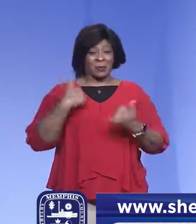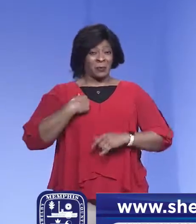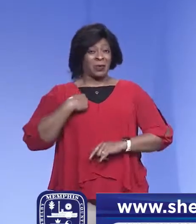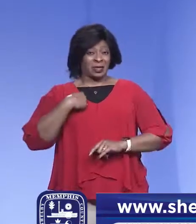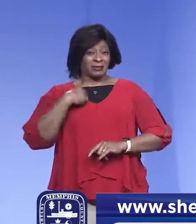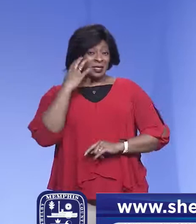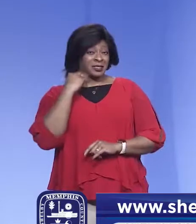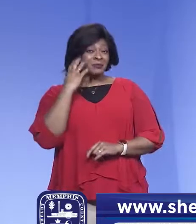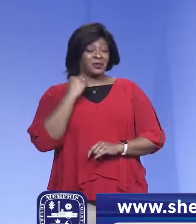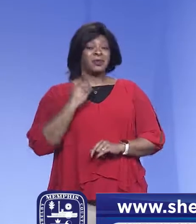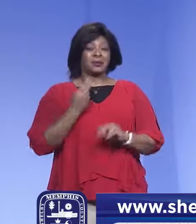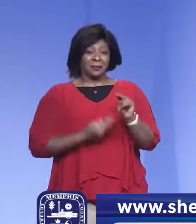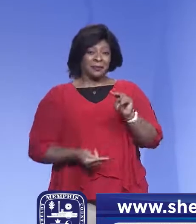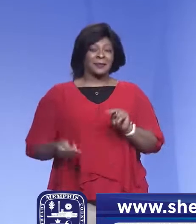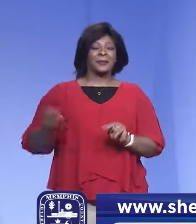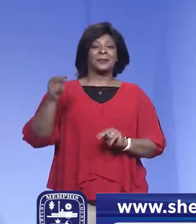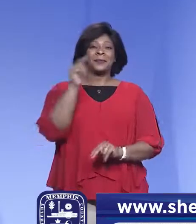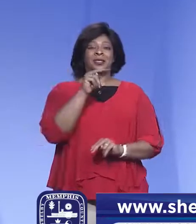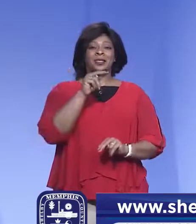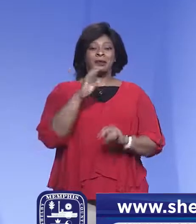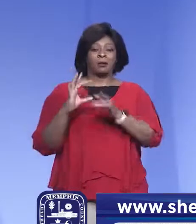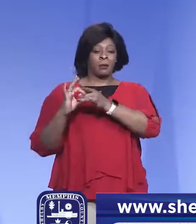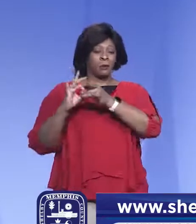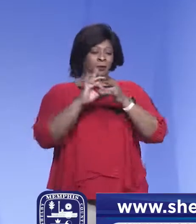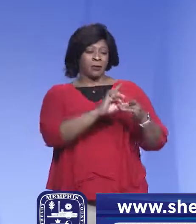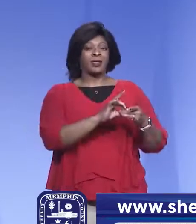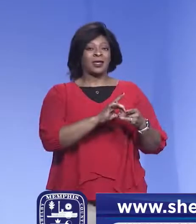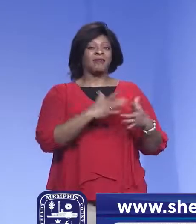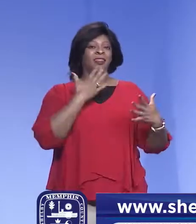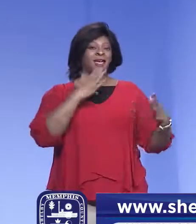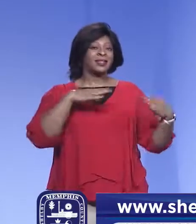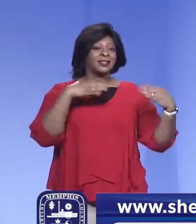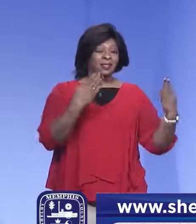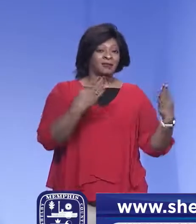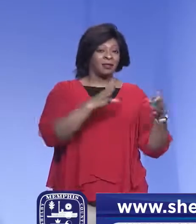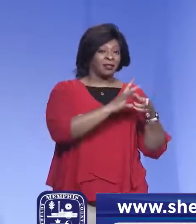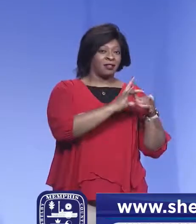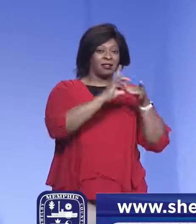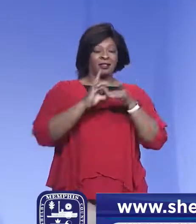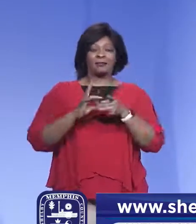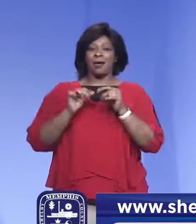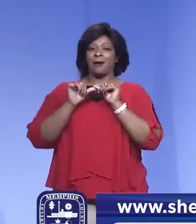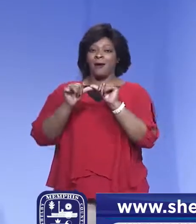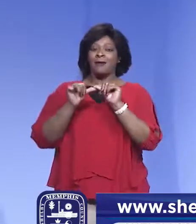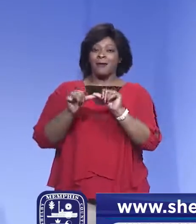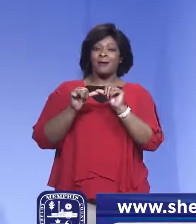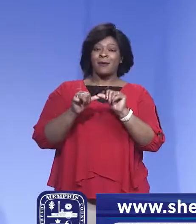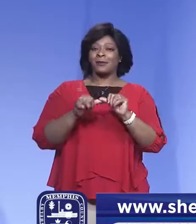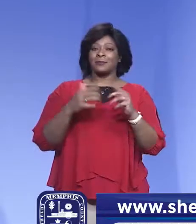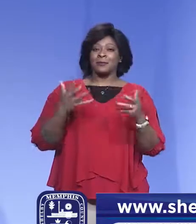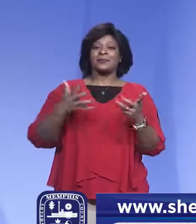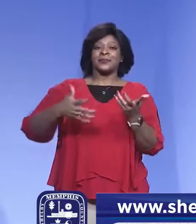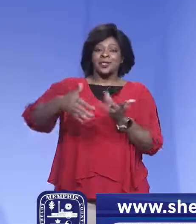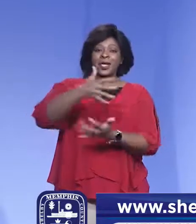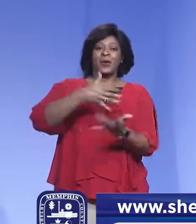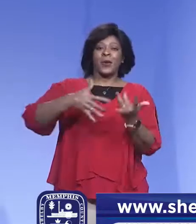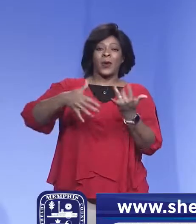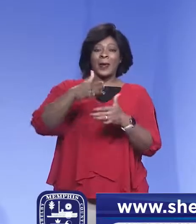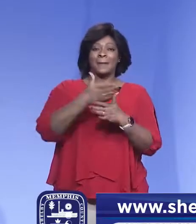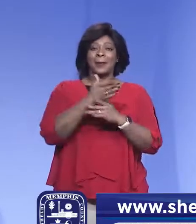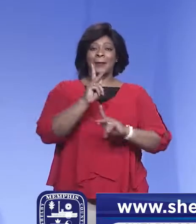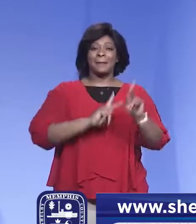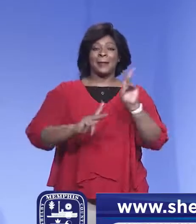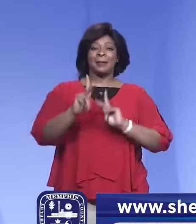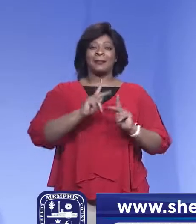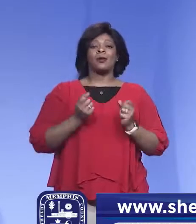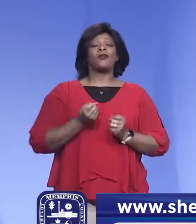experiencing increases in cases relative to Thanksgiving, as well as ongoing interaction between people